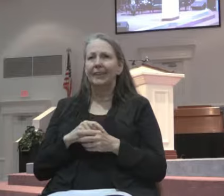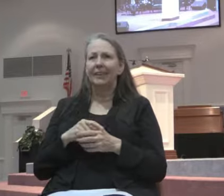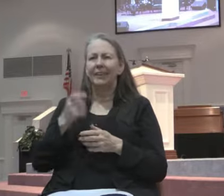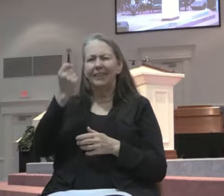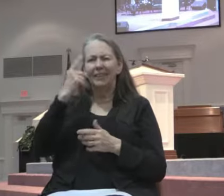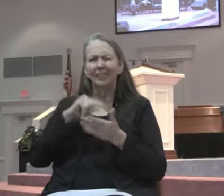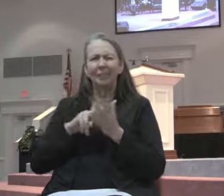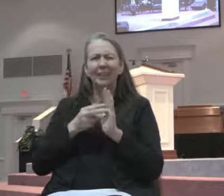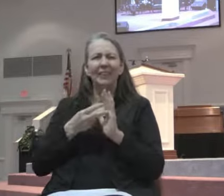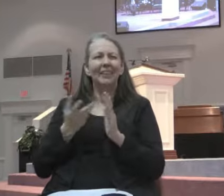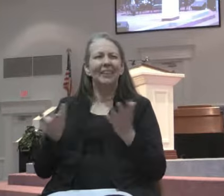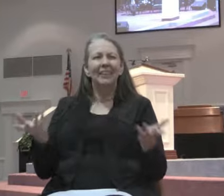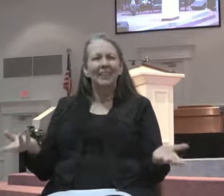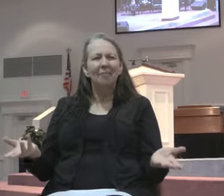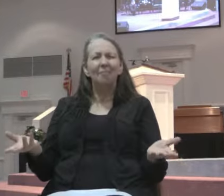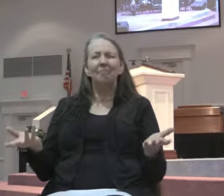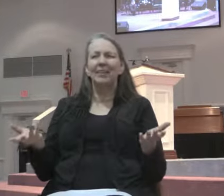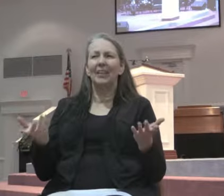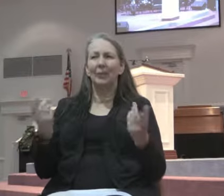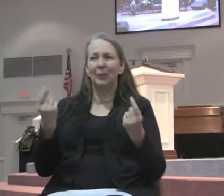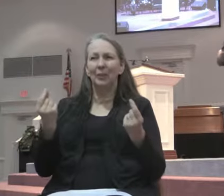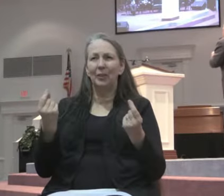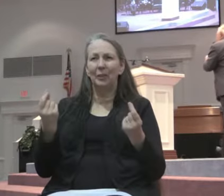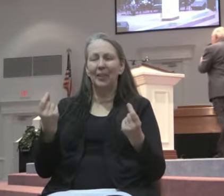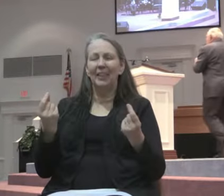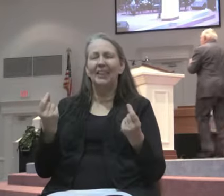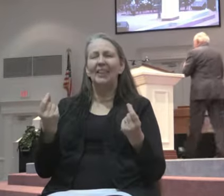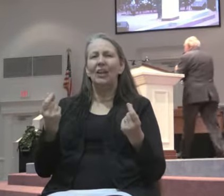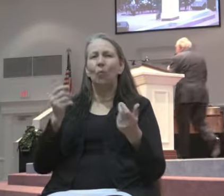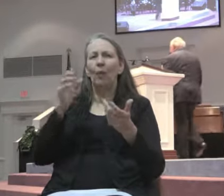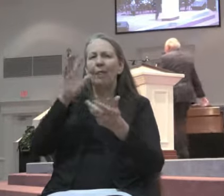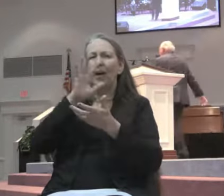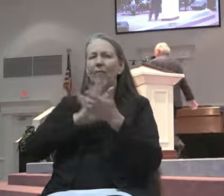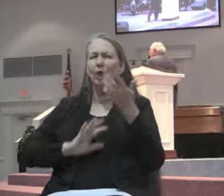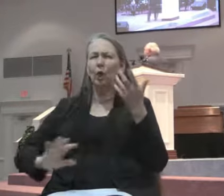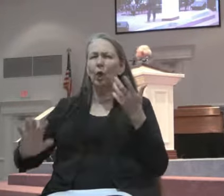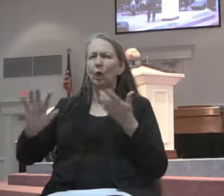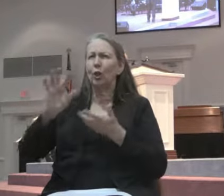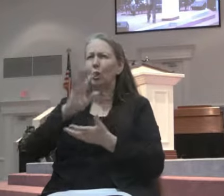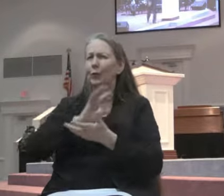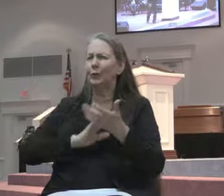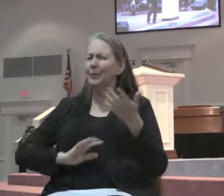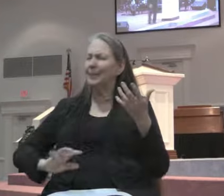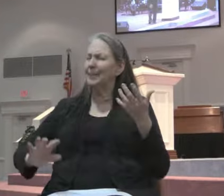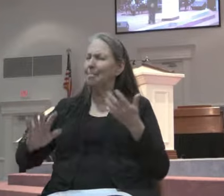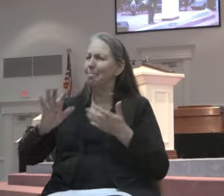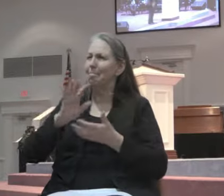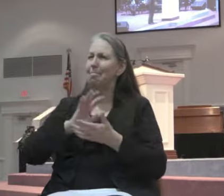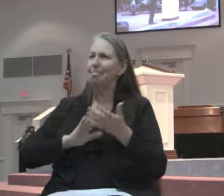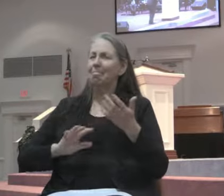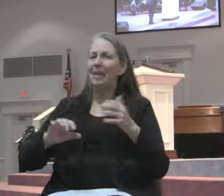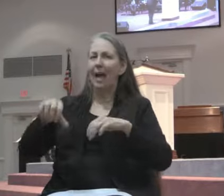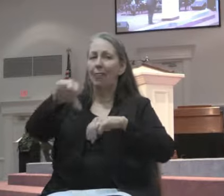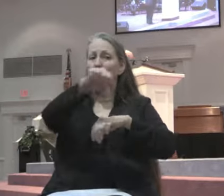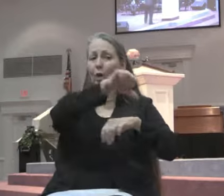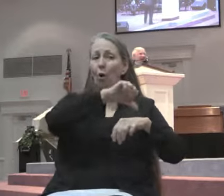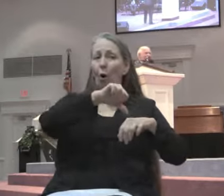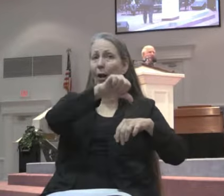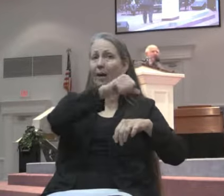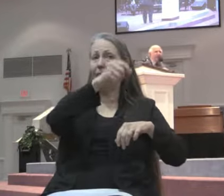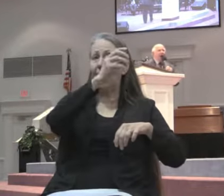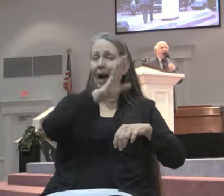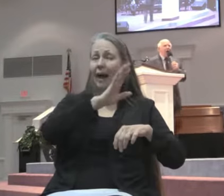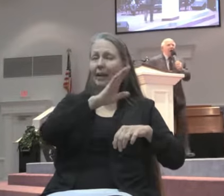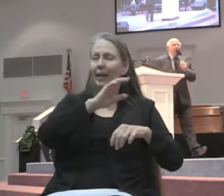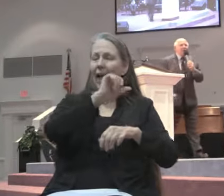you hearing me? You know what we've done? We have confused. We have confused the anointing of God